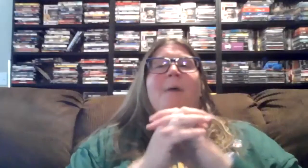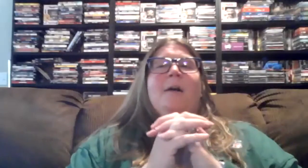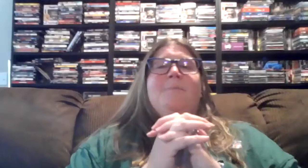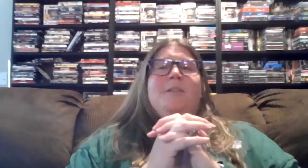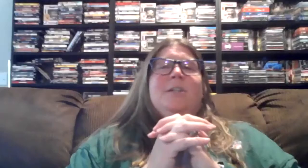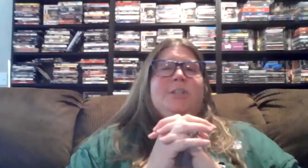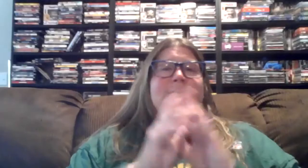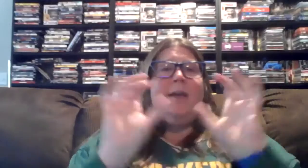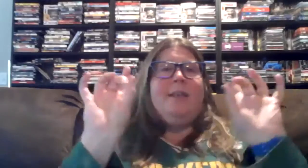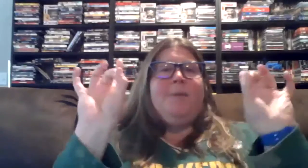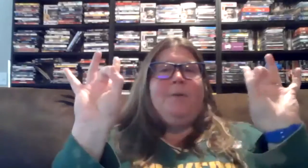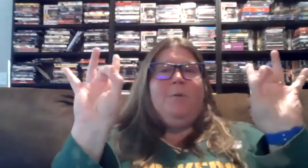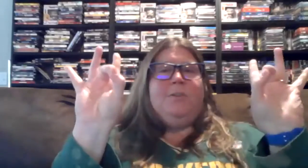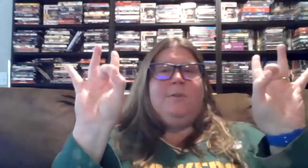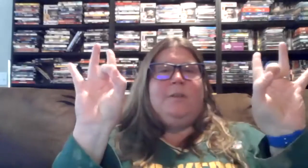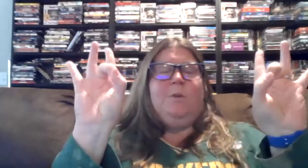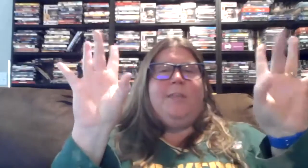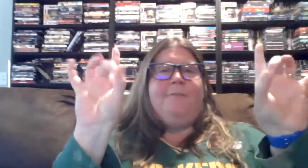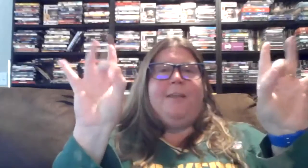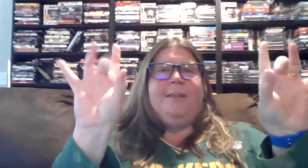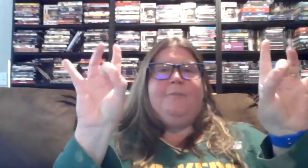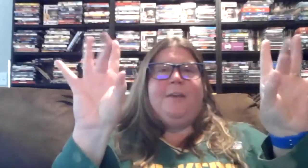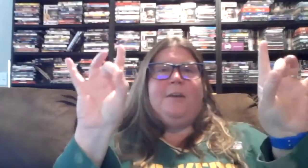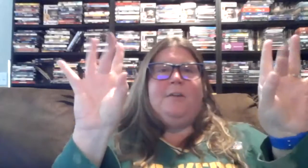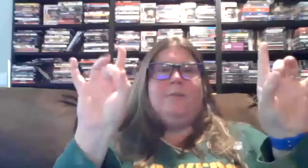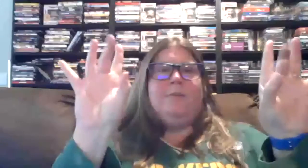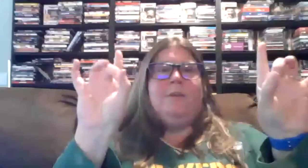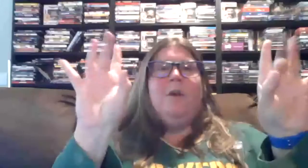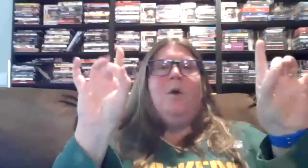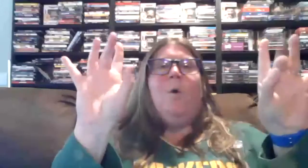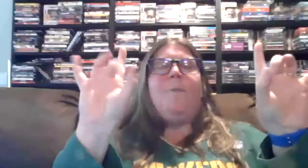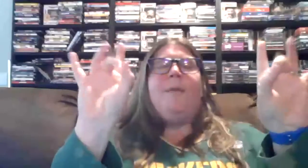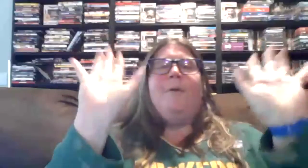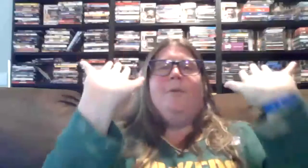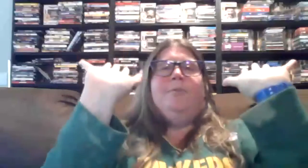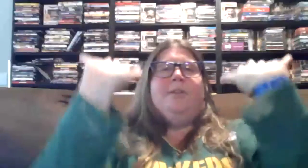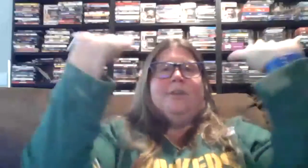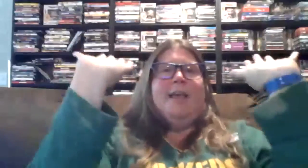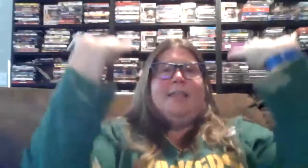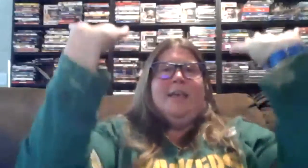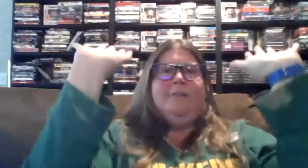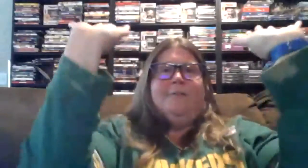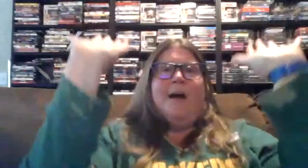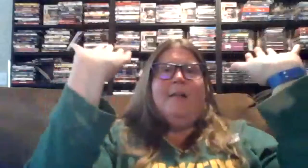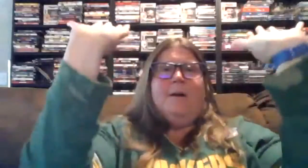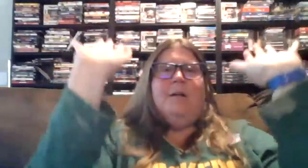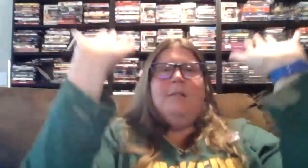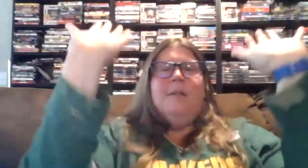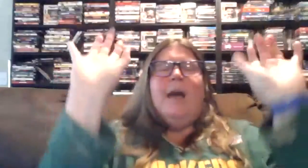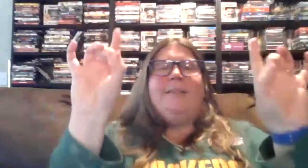Volleyball can be done two ways. People will do it where they flick their fingers, or people will do it just like this for volleyball. I see